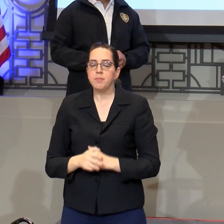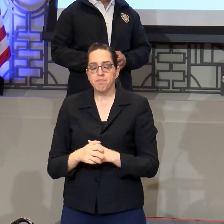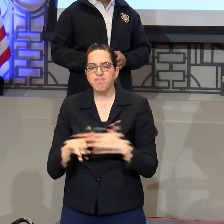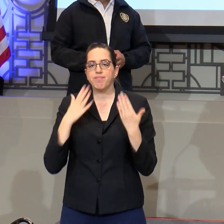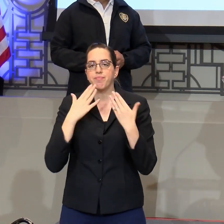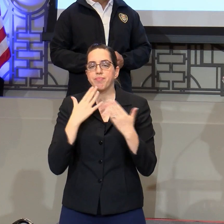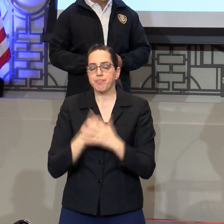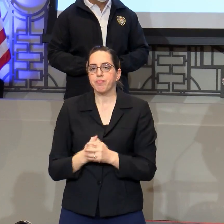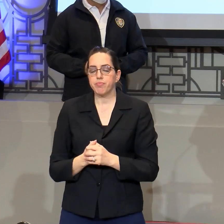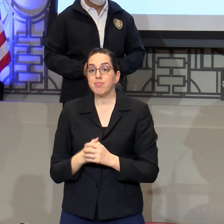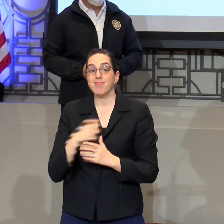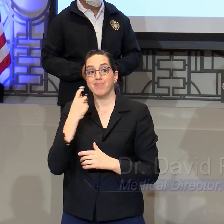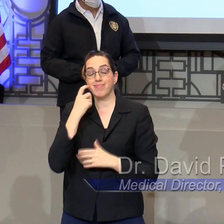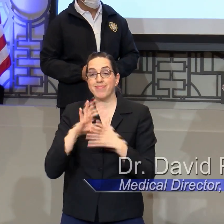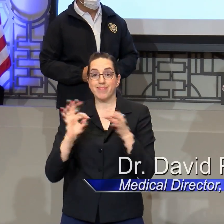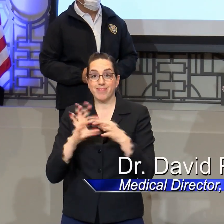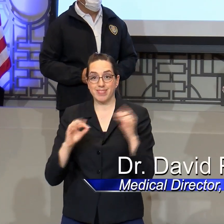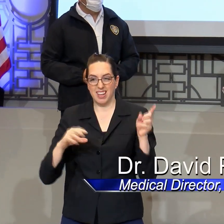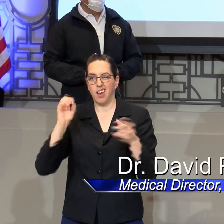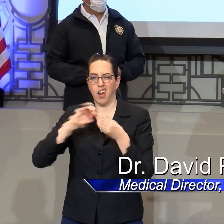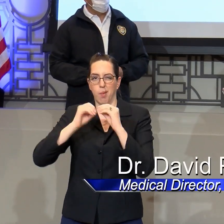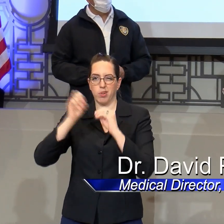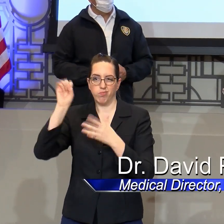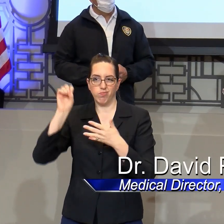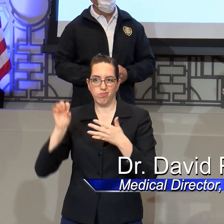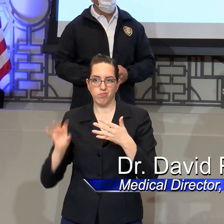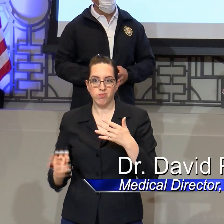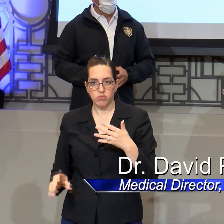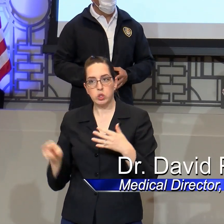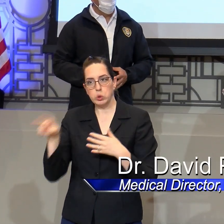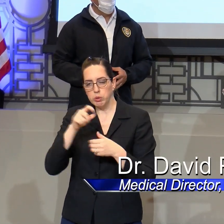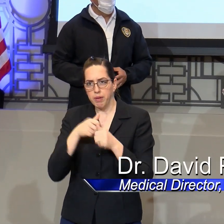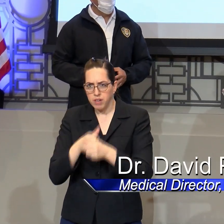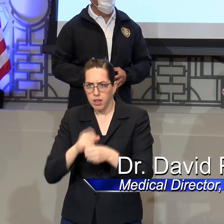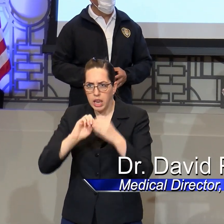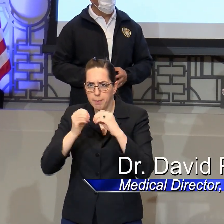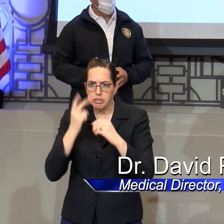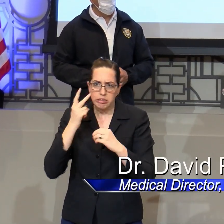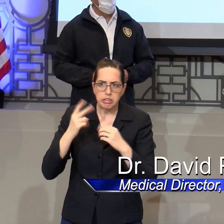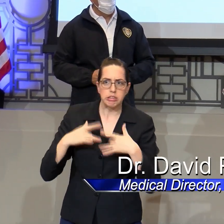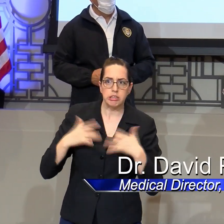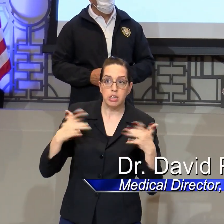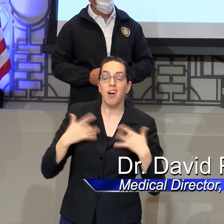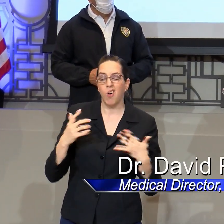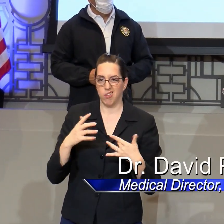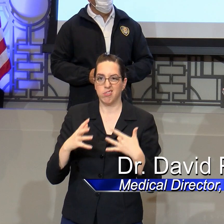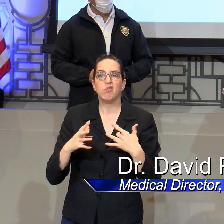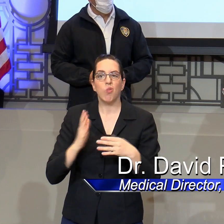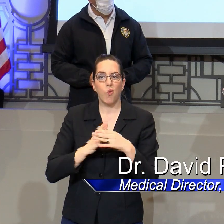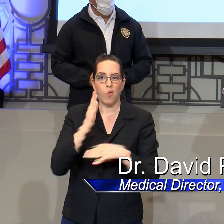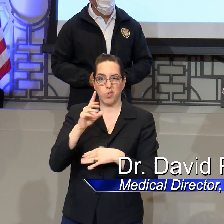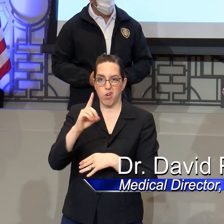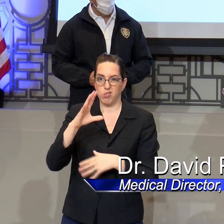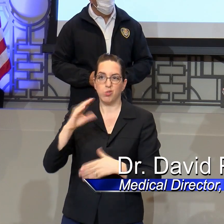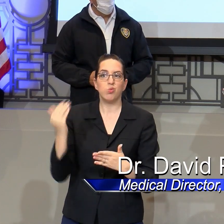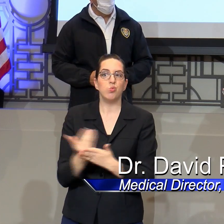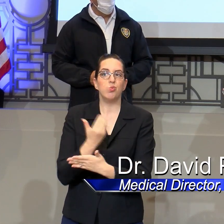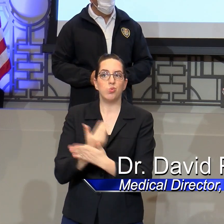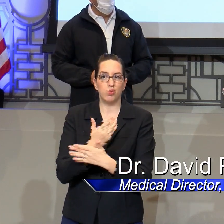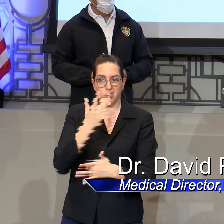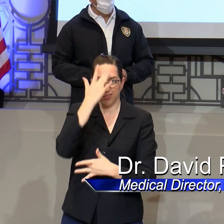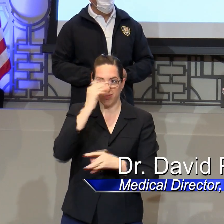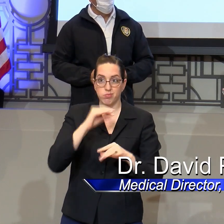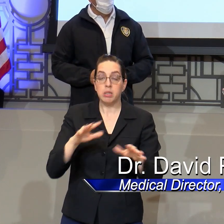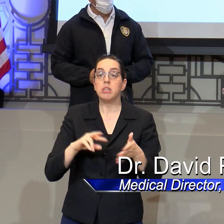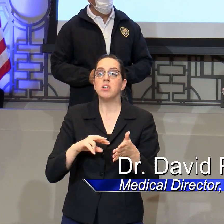Thank you, Mayor. And as the Mayor pointed out, as he gave the numbers today, for those of you who have been following our numbers, we had over 100 new cases today, and that is